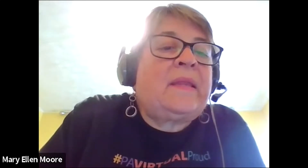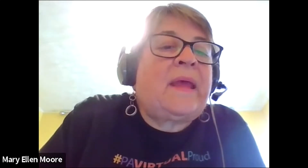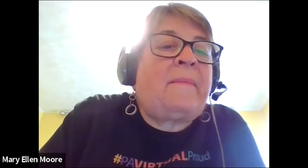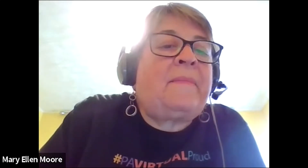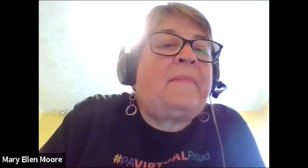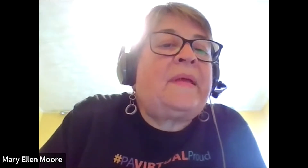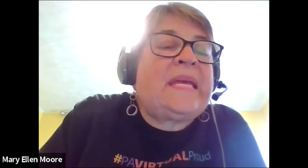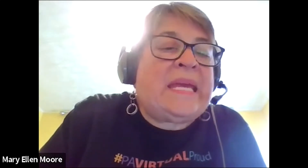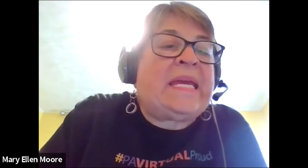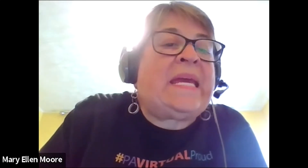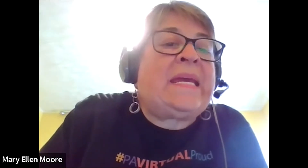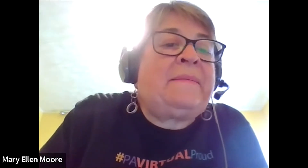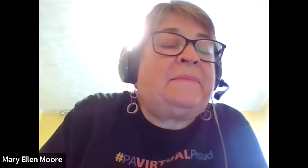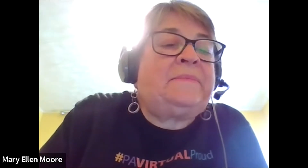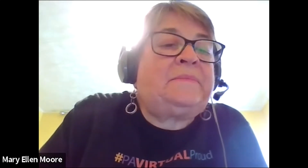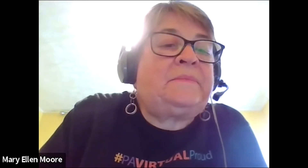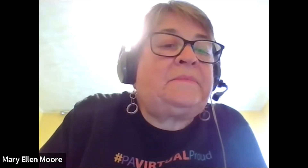Yep. E,